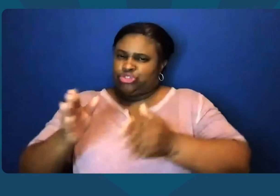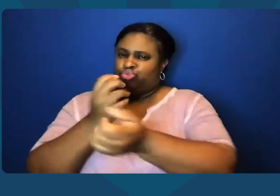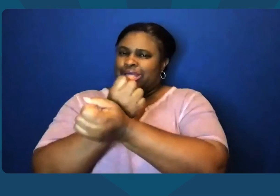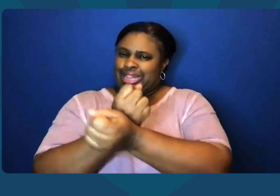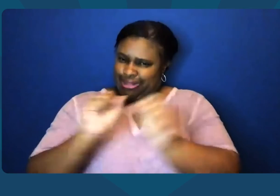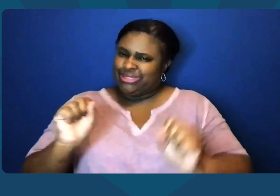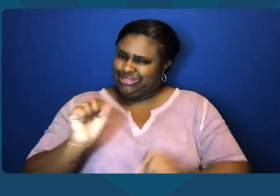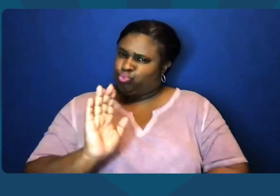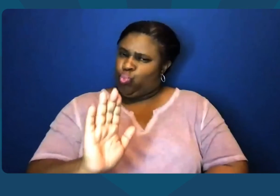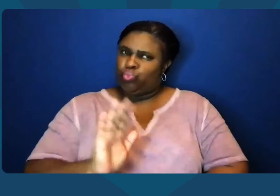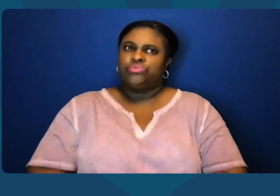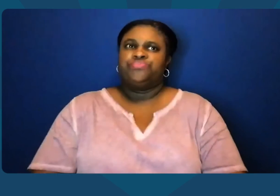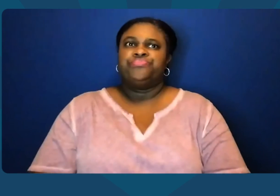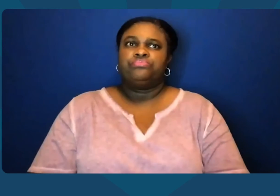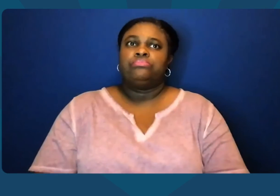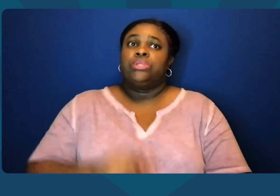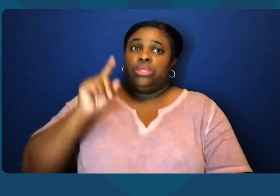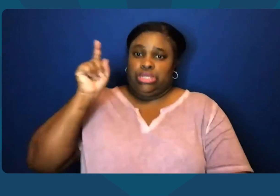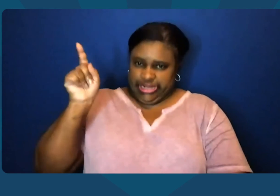government, pro-life,